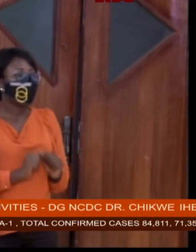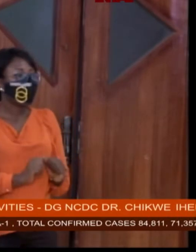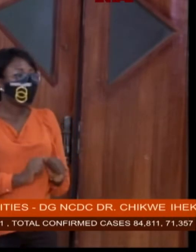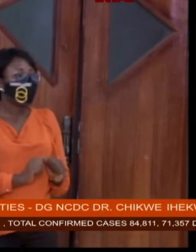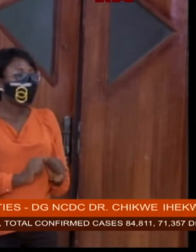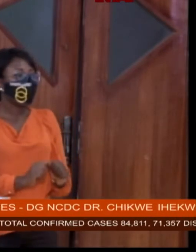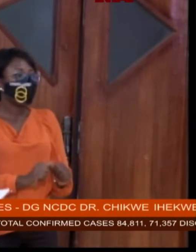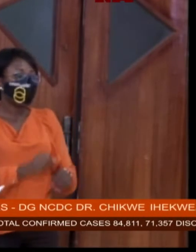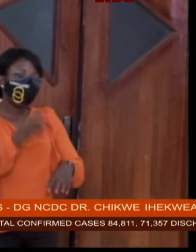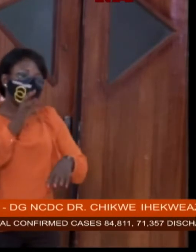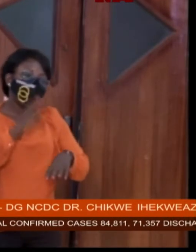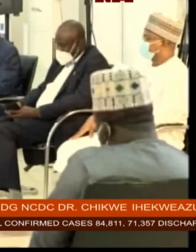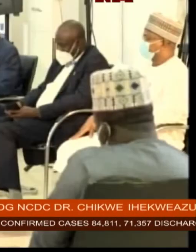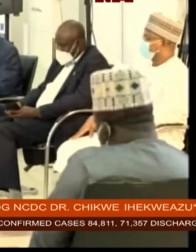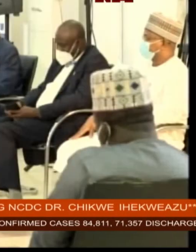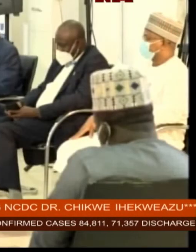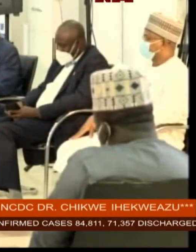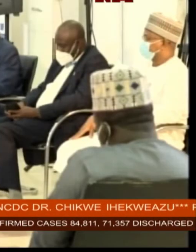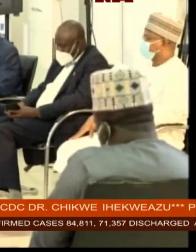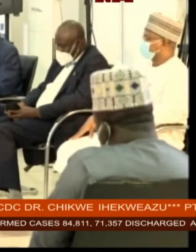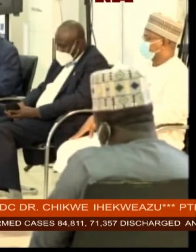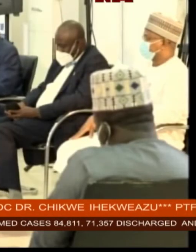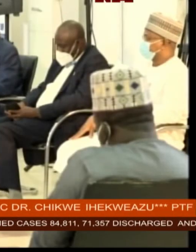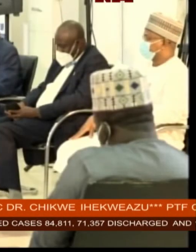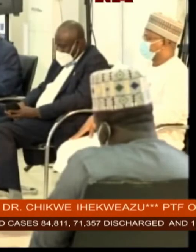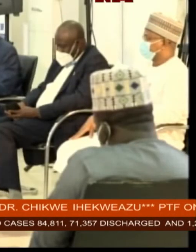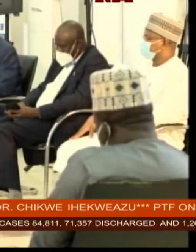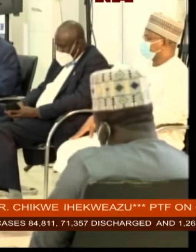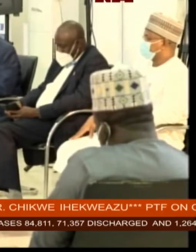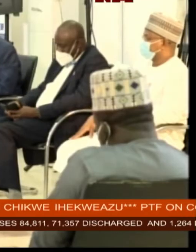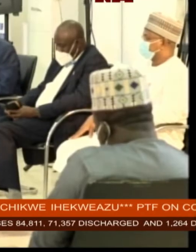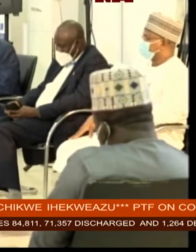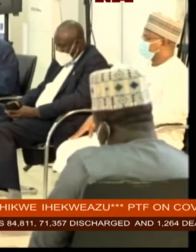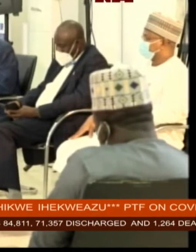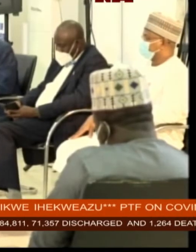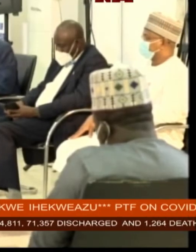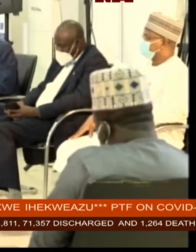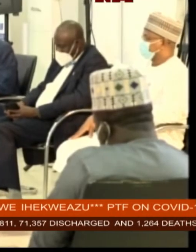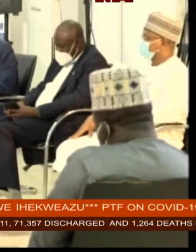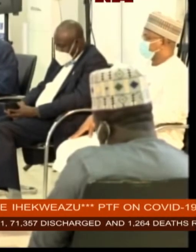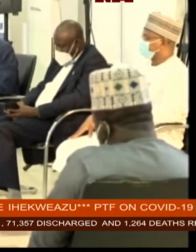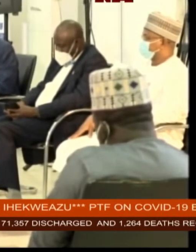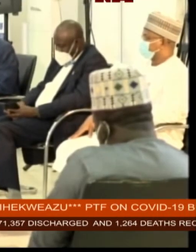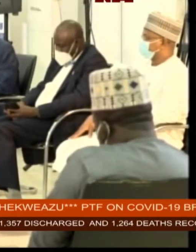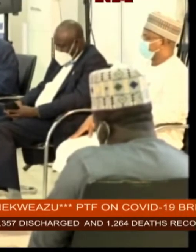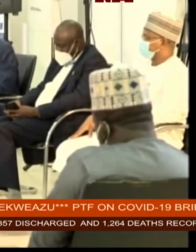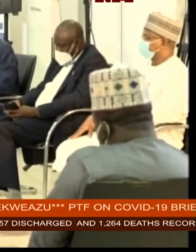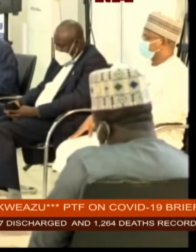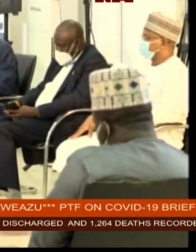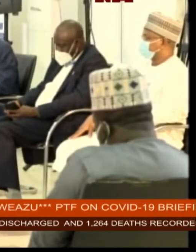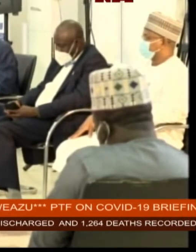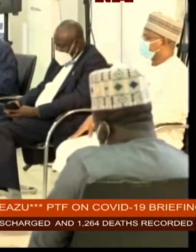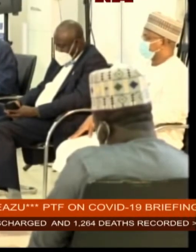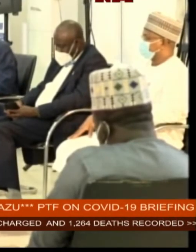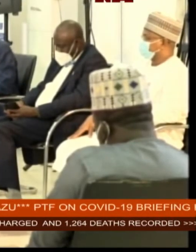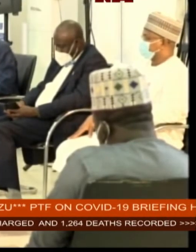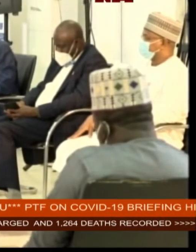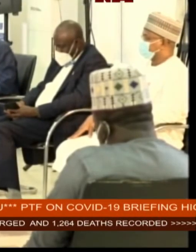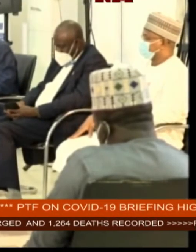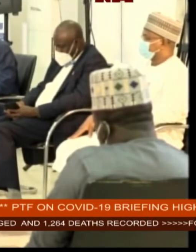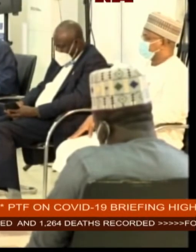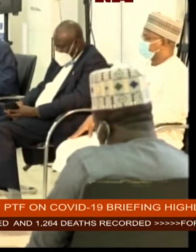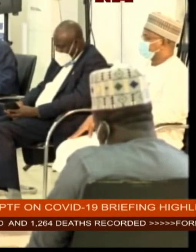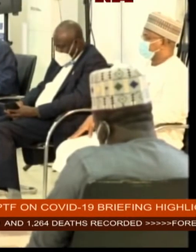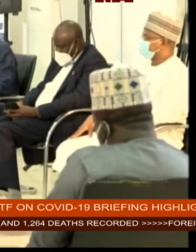to caution that the second wave of the pandemic is here with us, going by